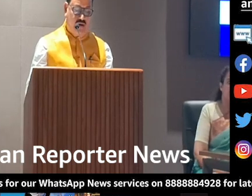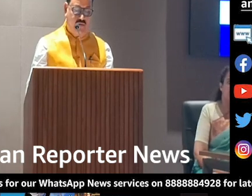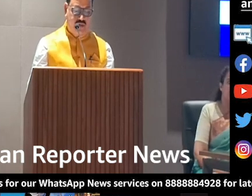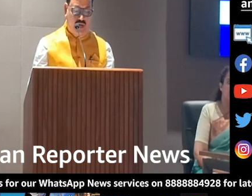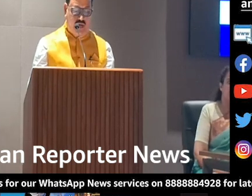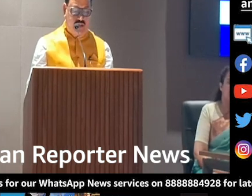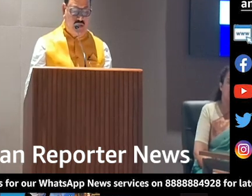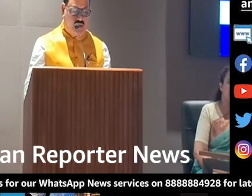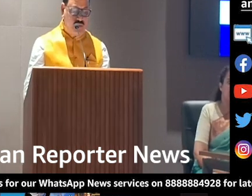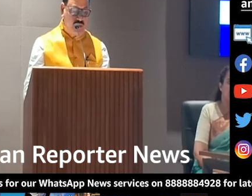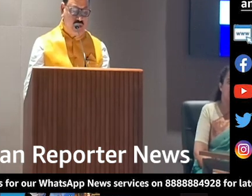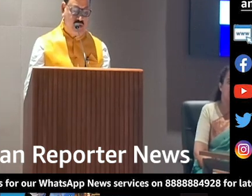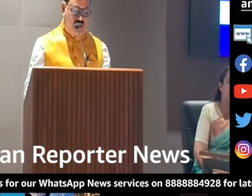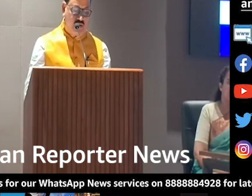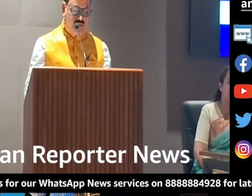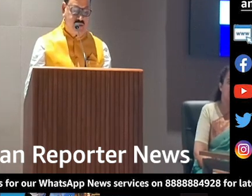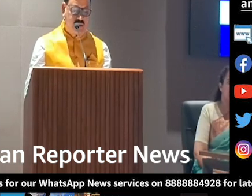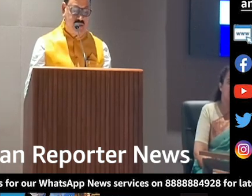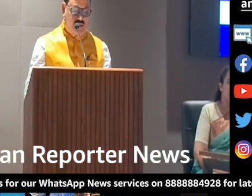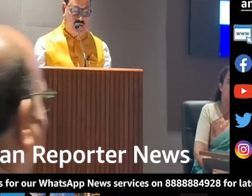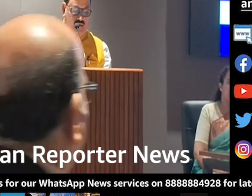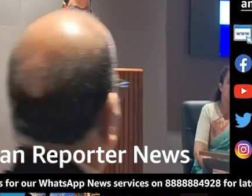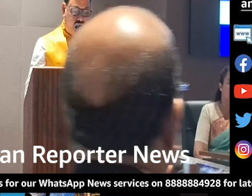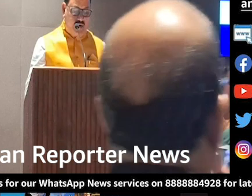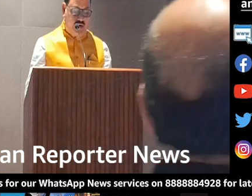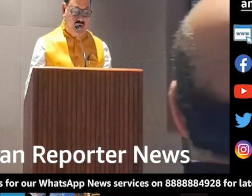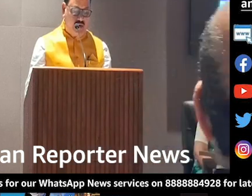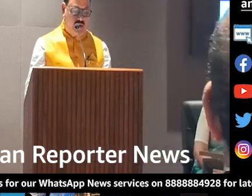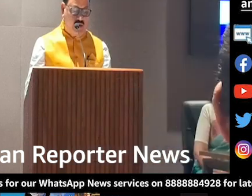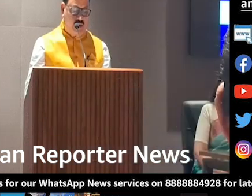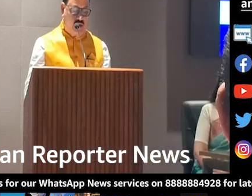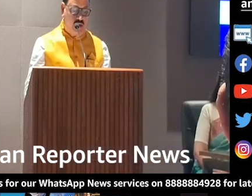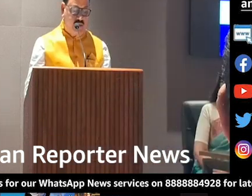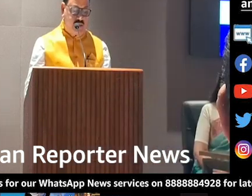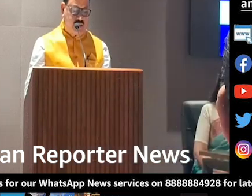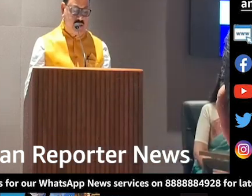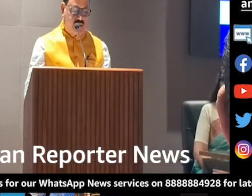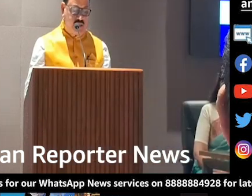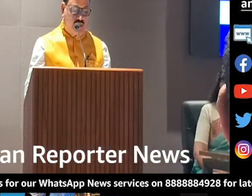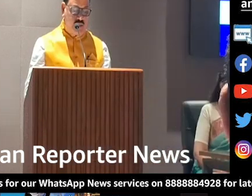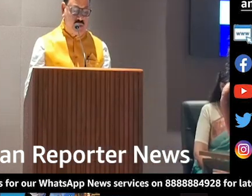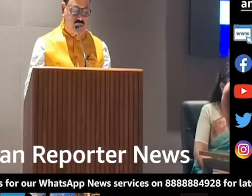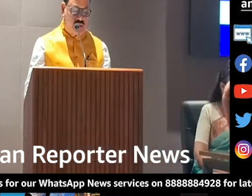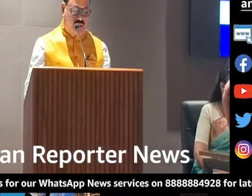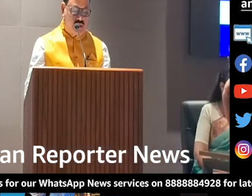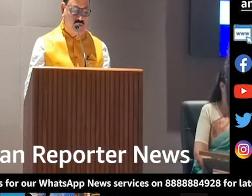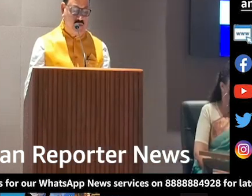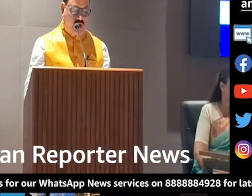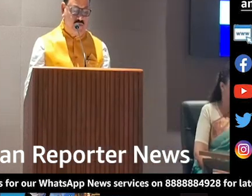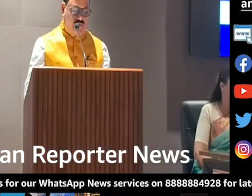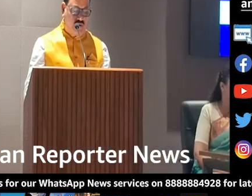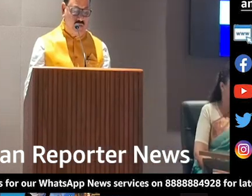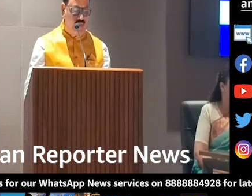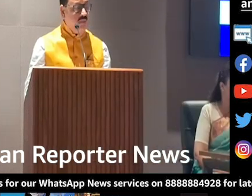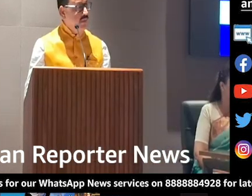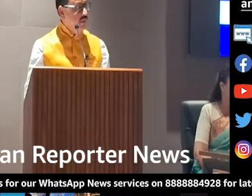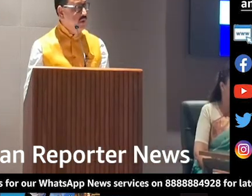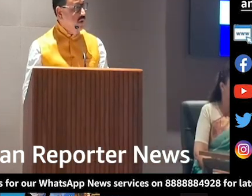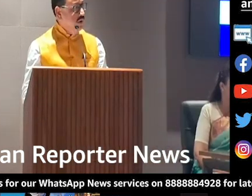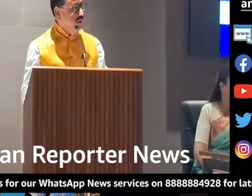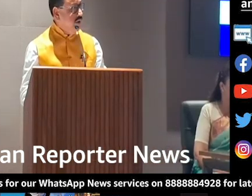we have Dr. Gayatri Ahuja, Mr. Neil Frederick, Mrs. Sarah Jones, who come